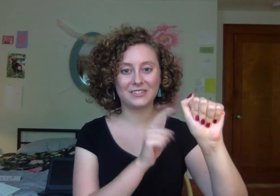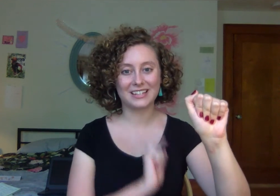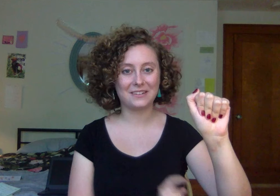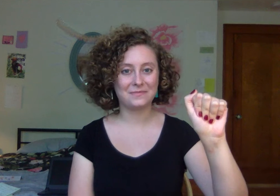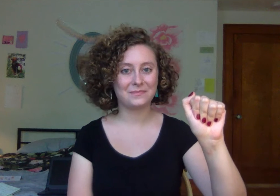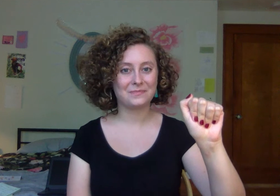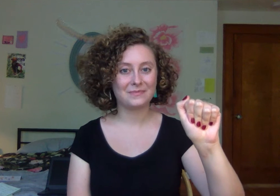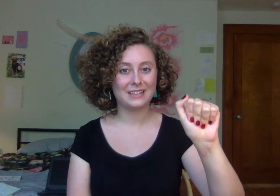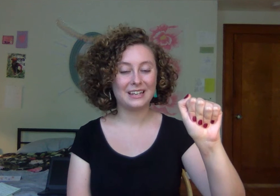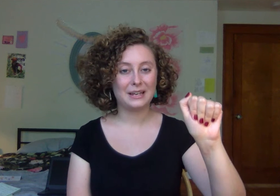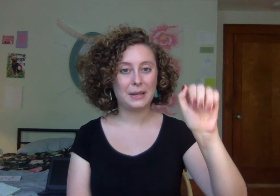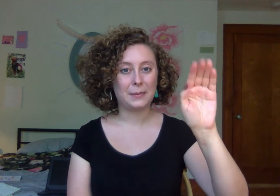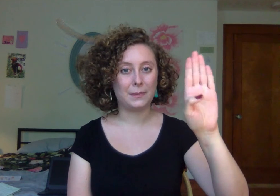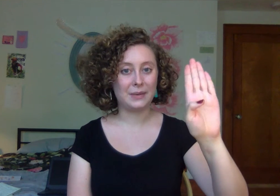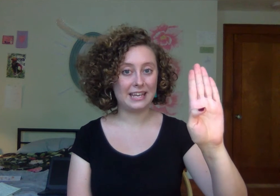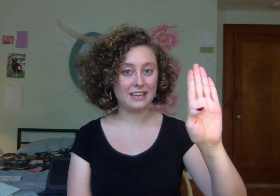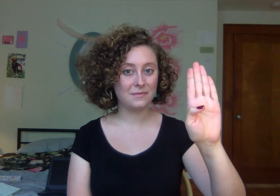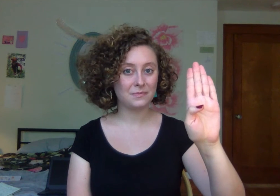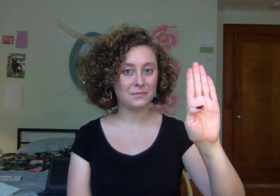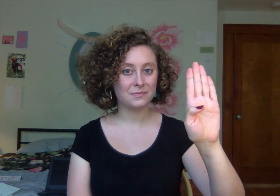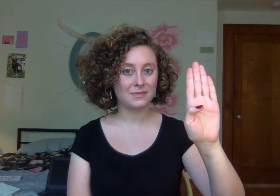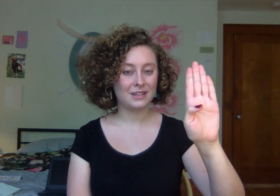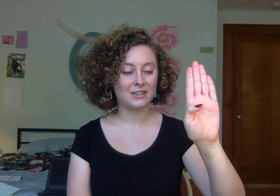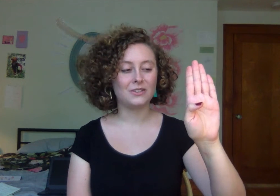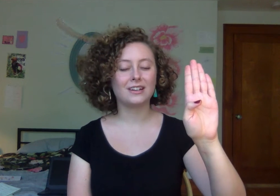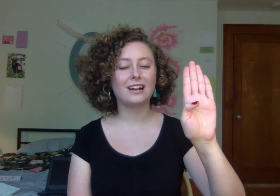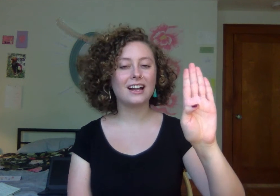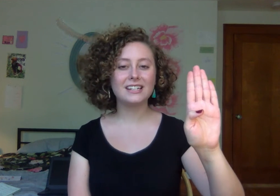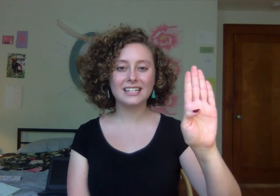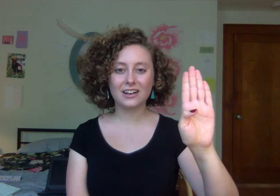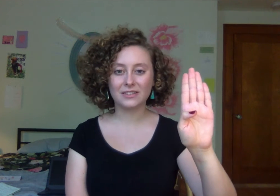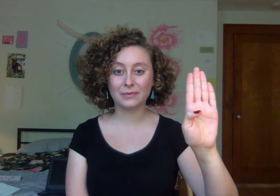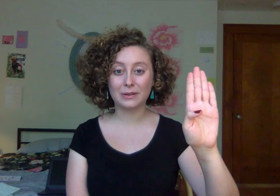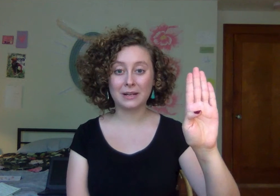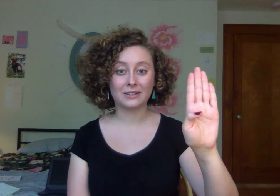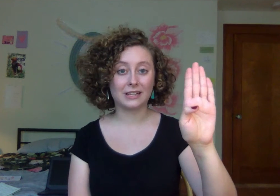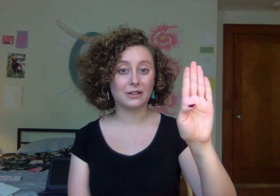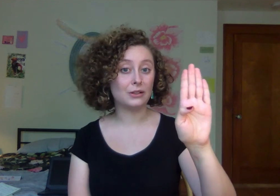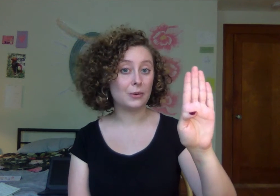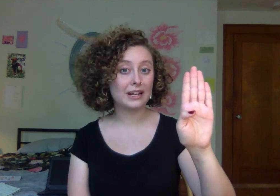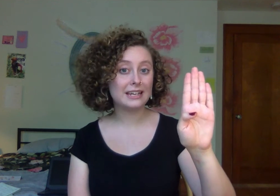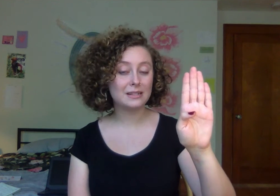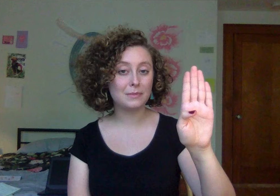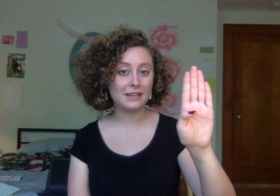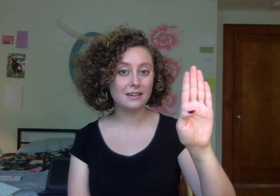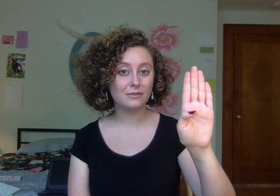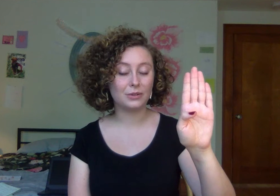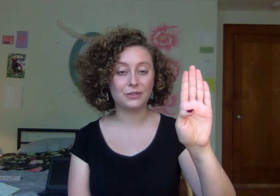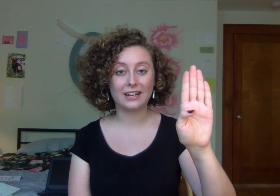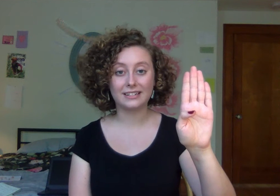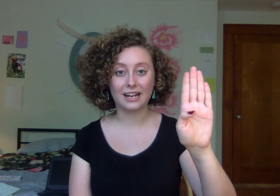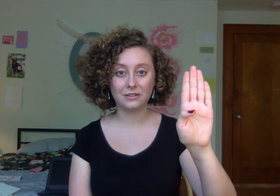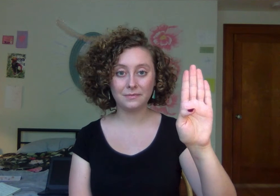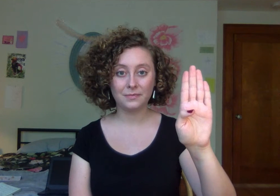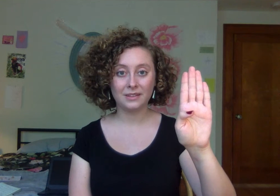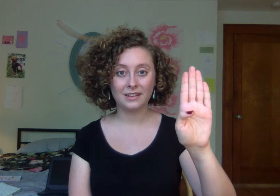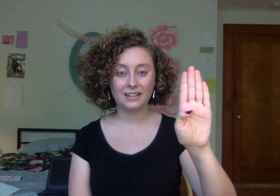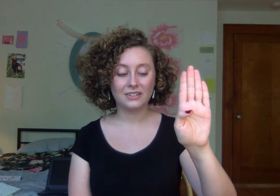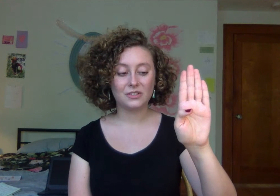outside. B, you can kind of see how this one might look like a lowercase b when you write it down. So